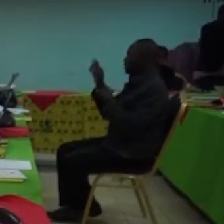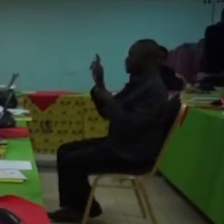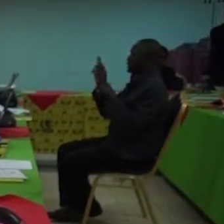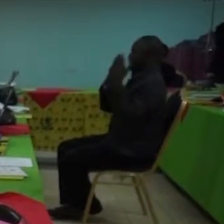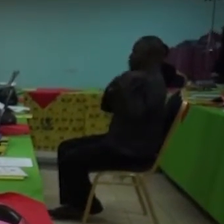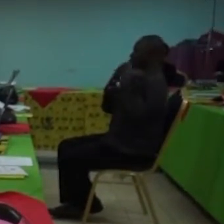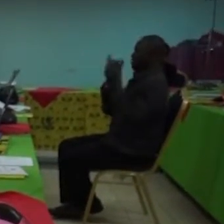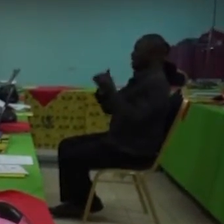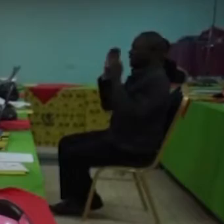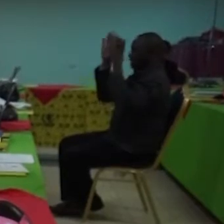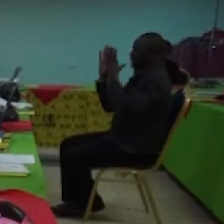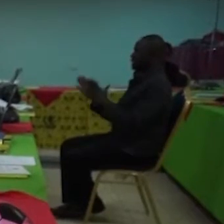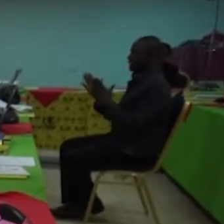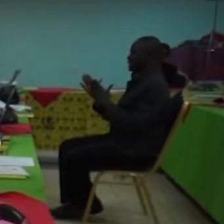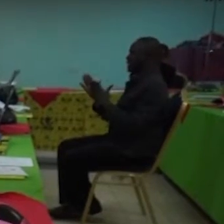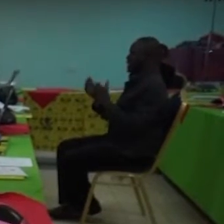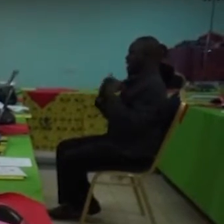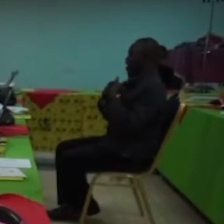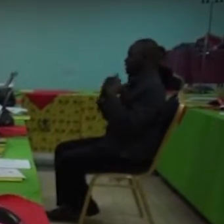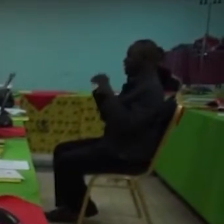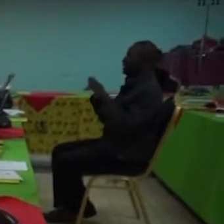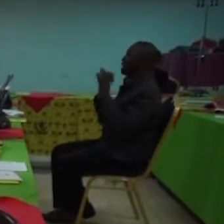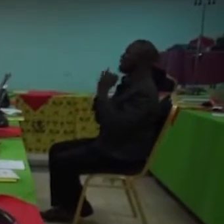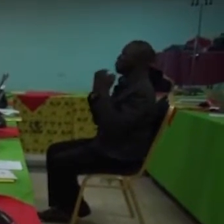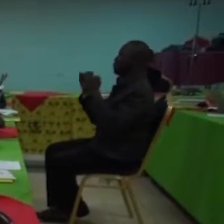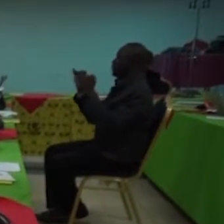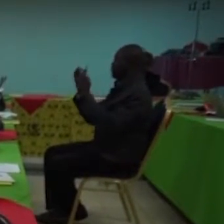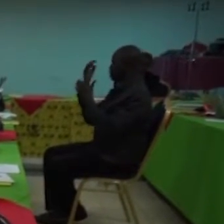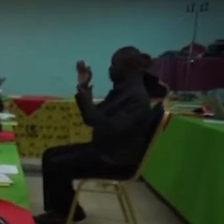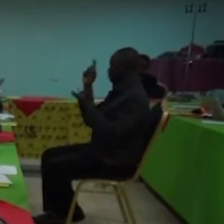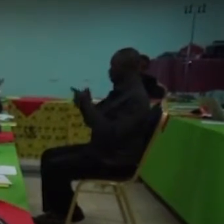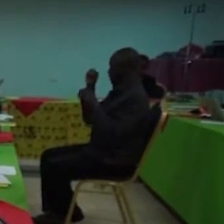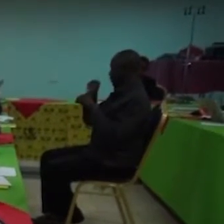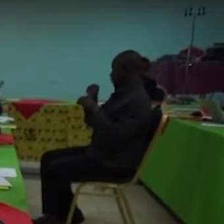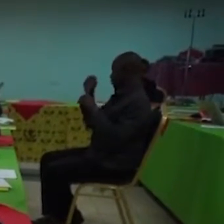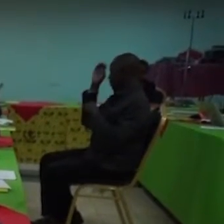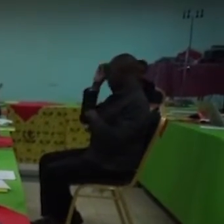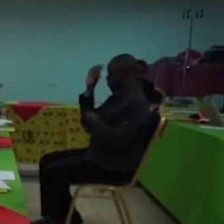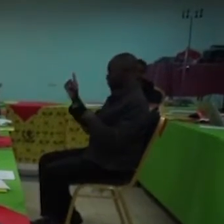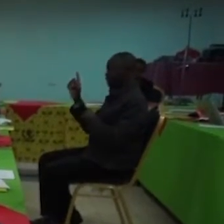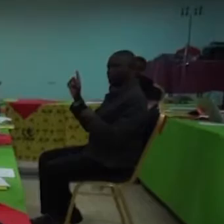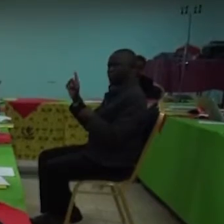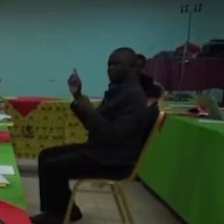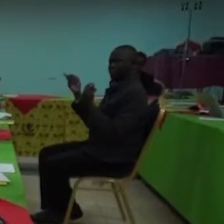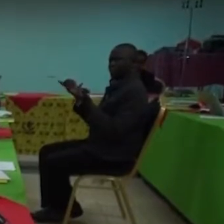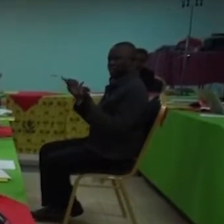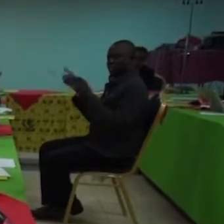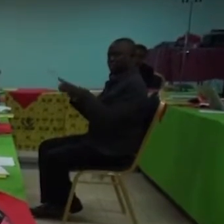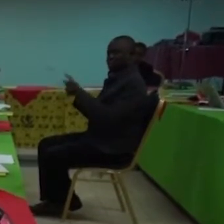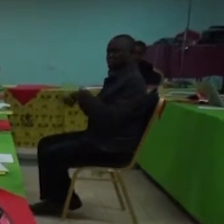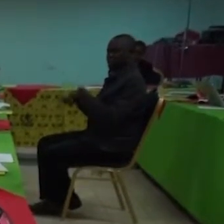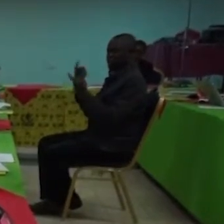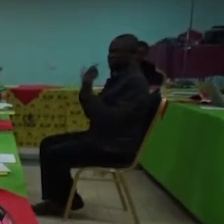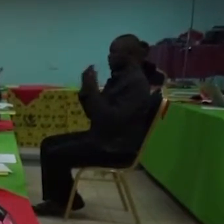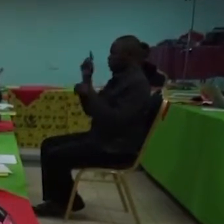to play in the implementation of inclusive education. And to wrap it up, I think he dwelled a lot